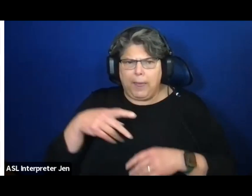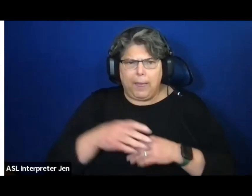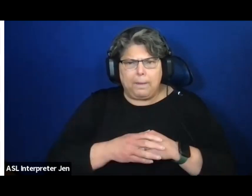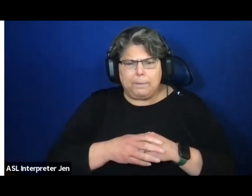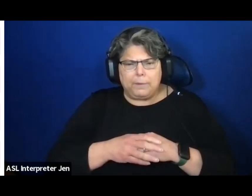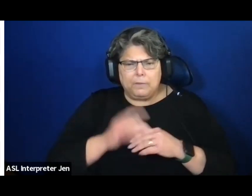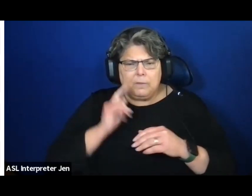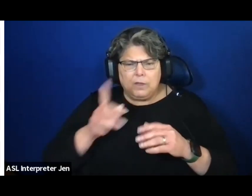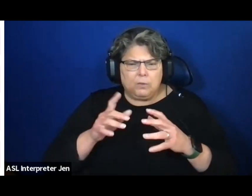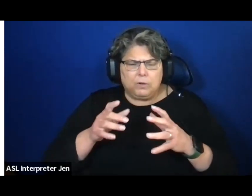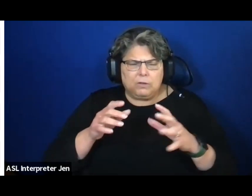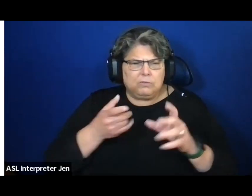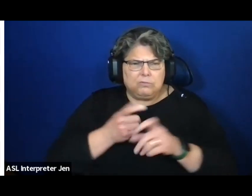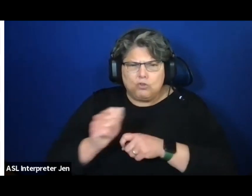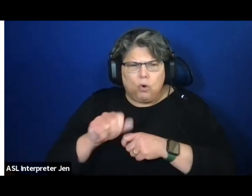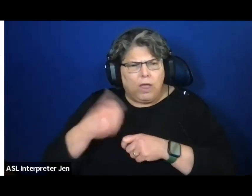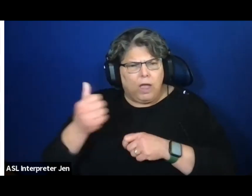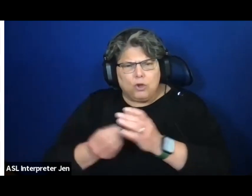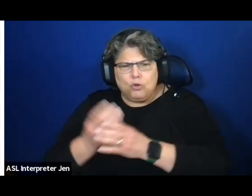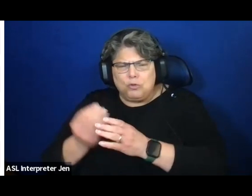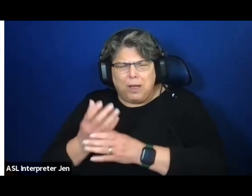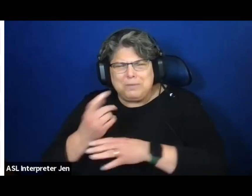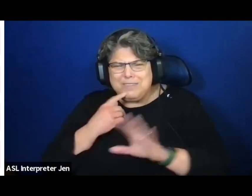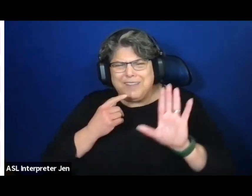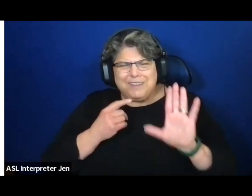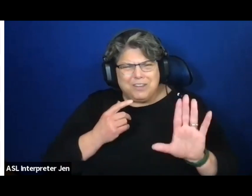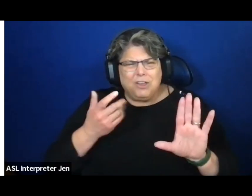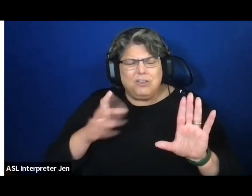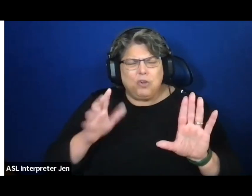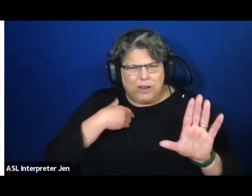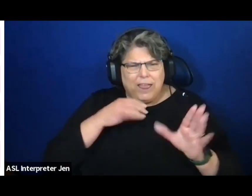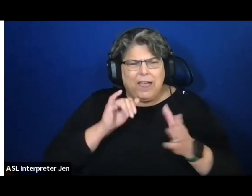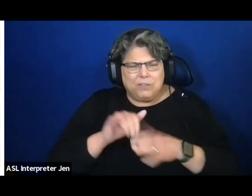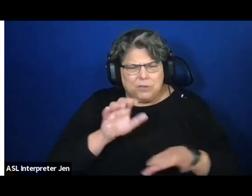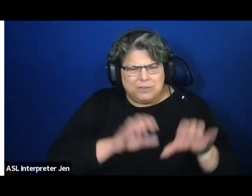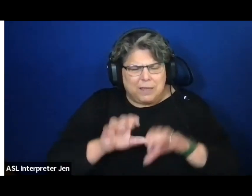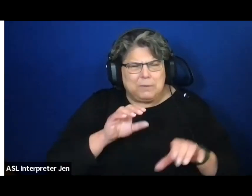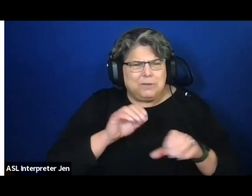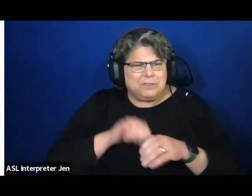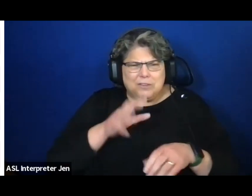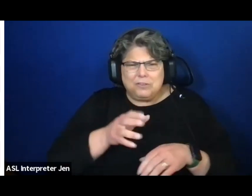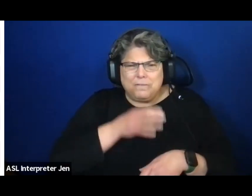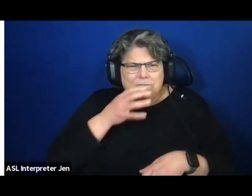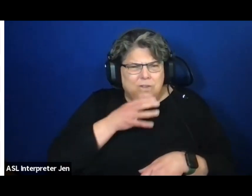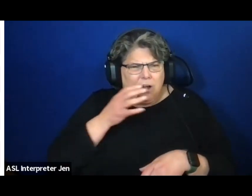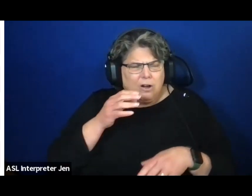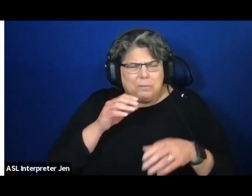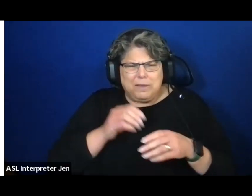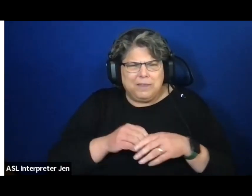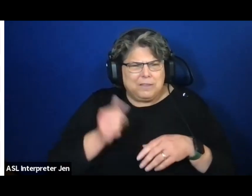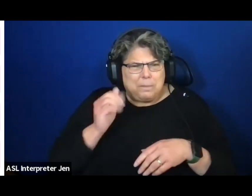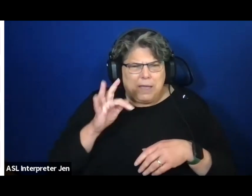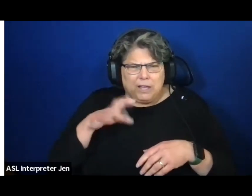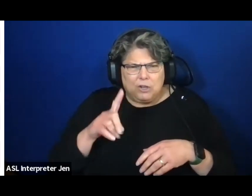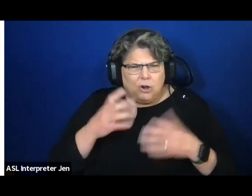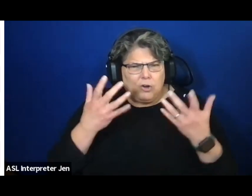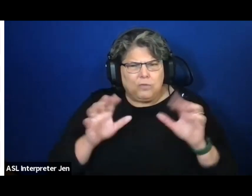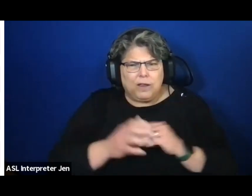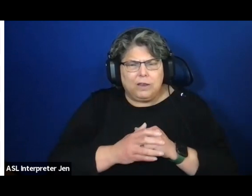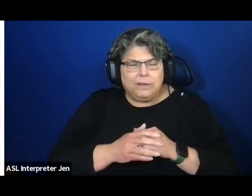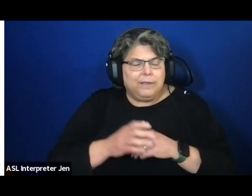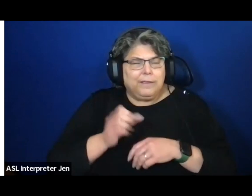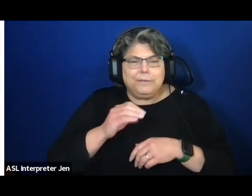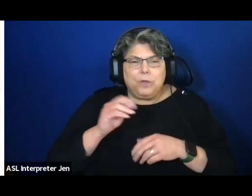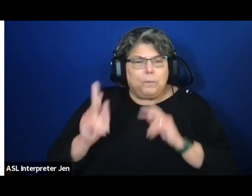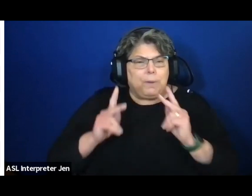crops. It will do this. I'm like, do you know you already have those terpenes in your farm, in your backyards already? So, and they were making up this story with no evidence.